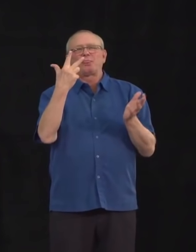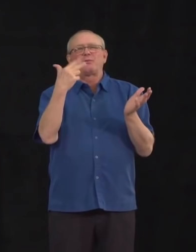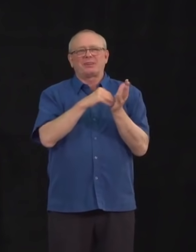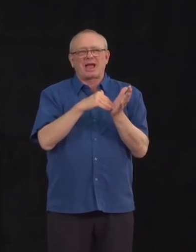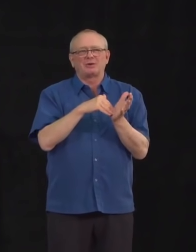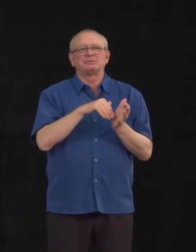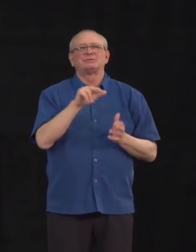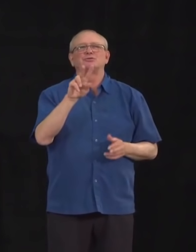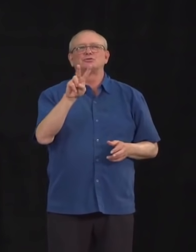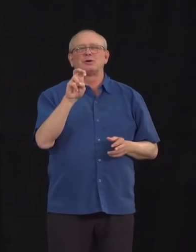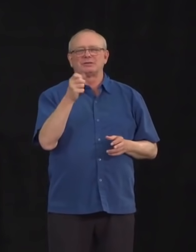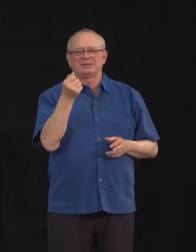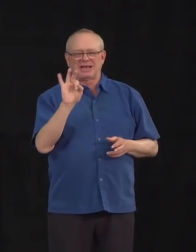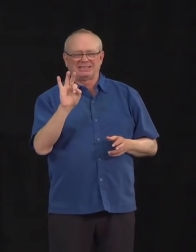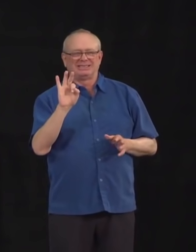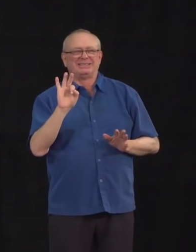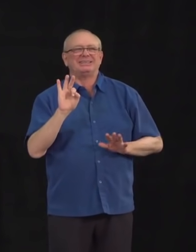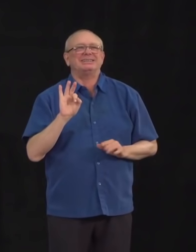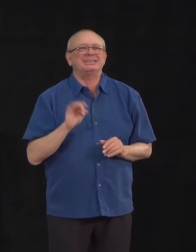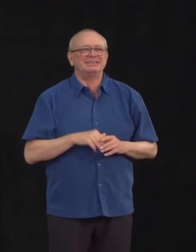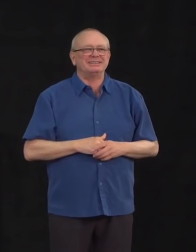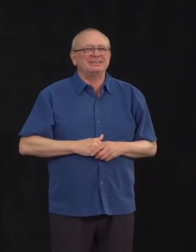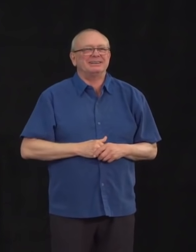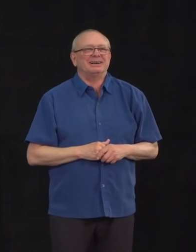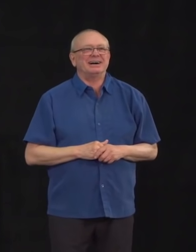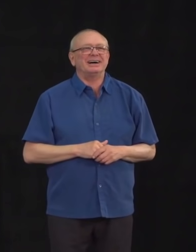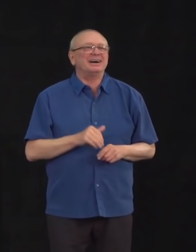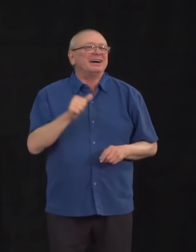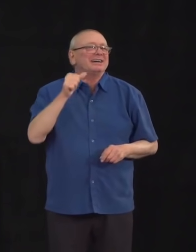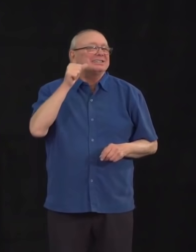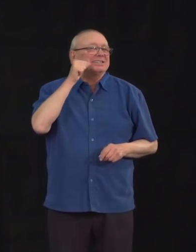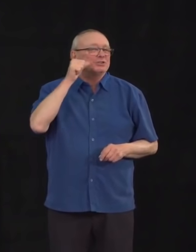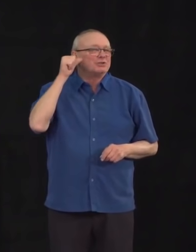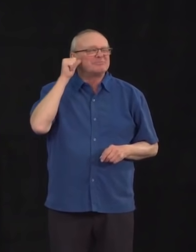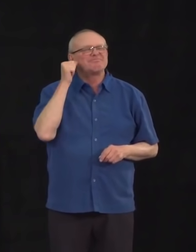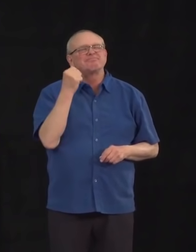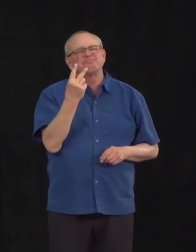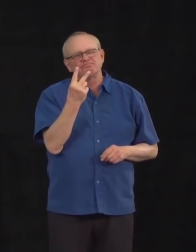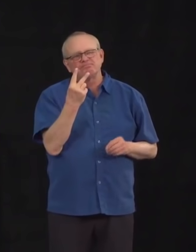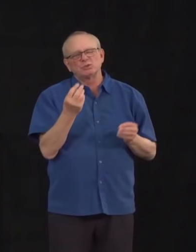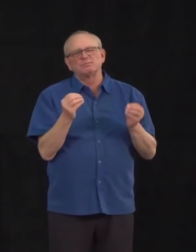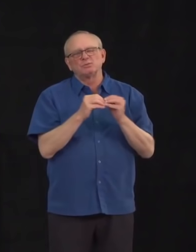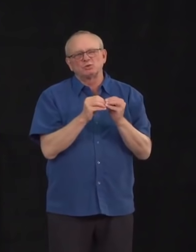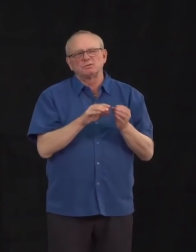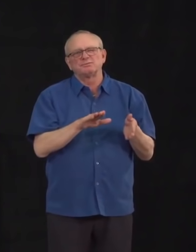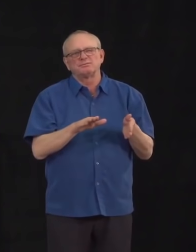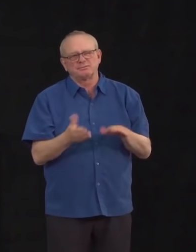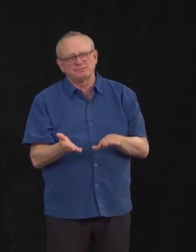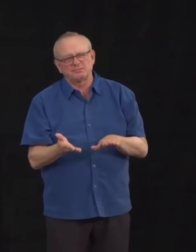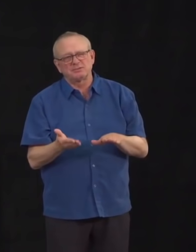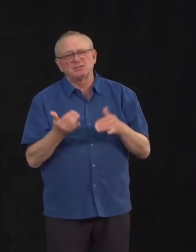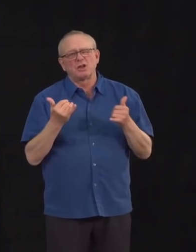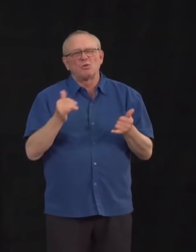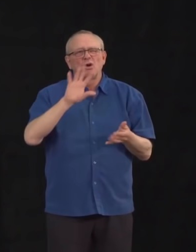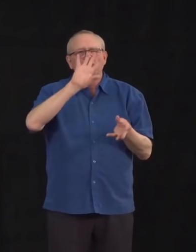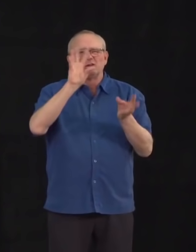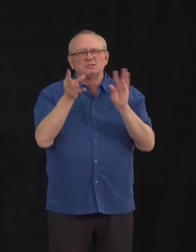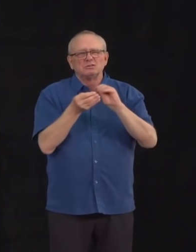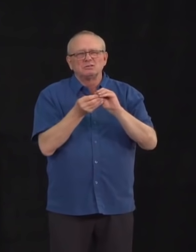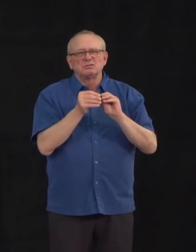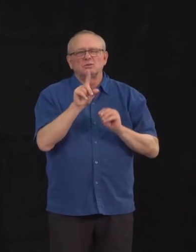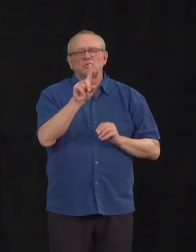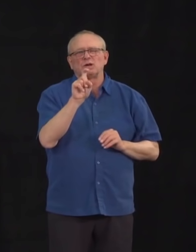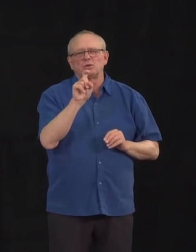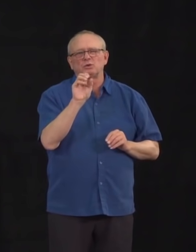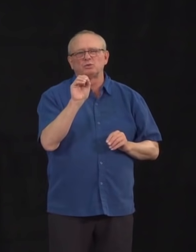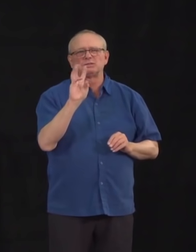confirmed 2 additional deaths in the province. This brings the total number of lives lost to 106. I extend